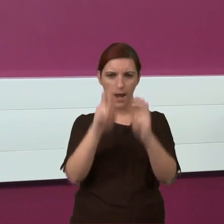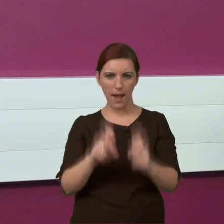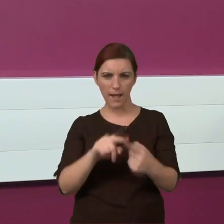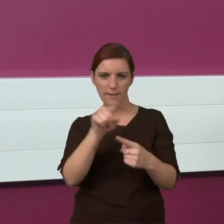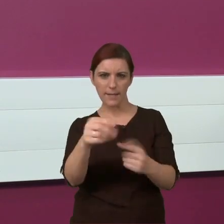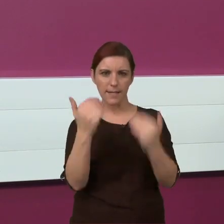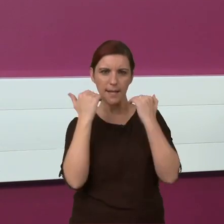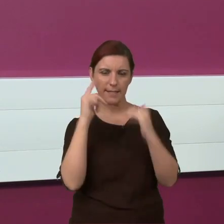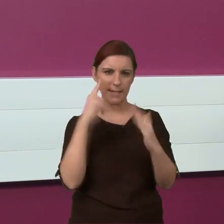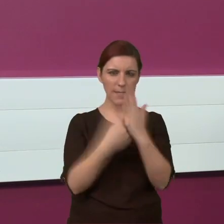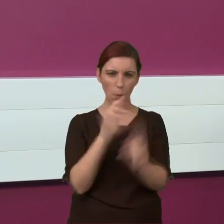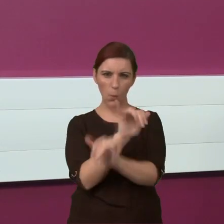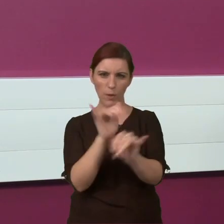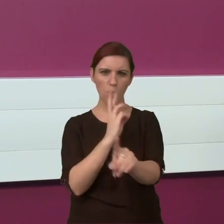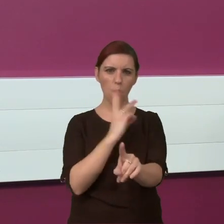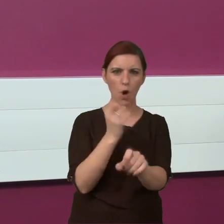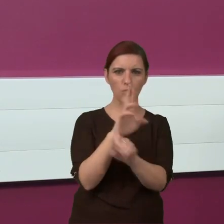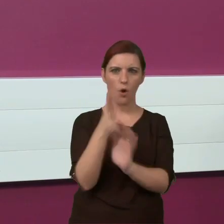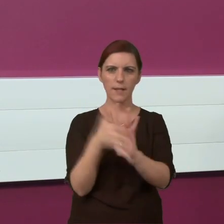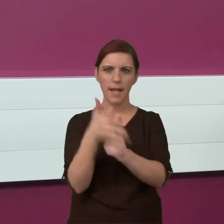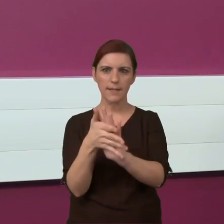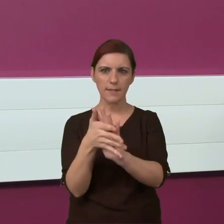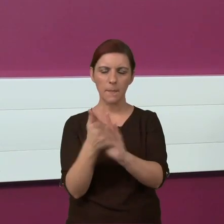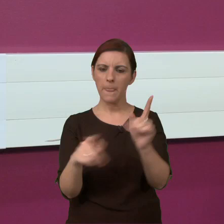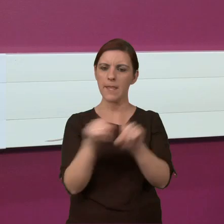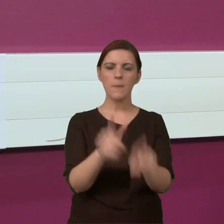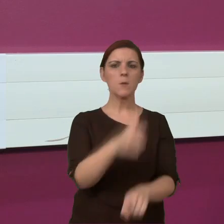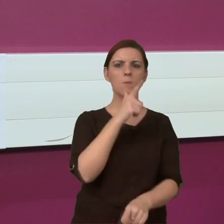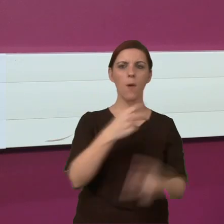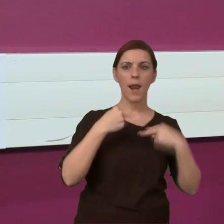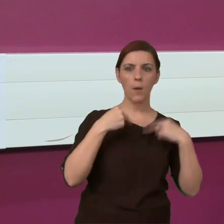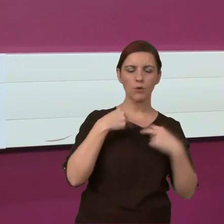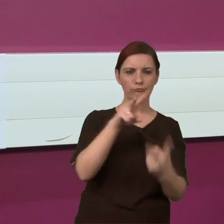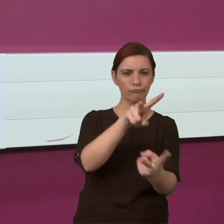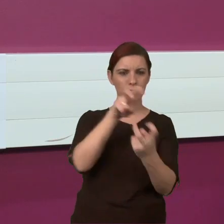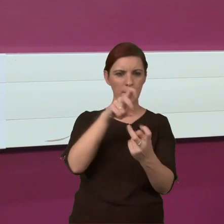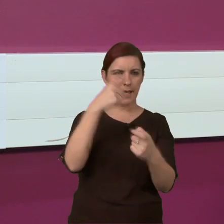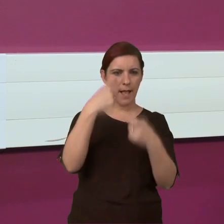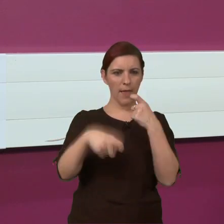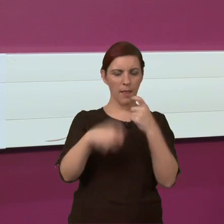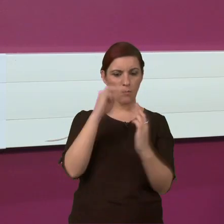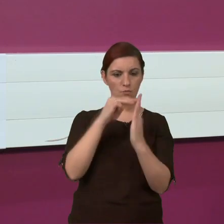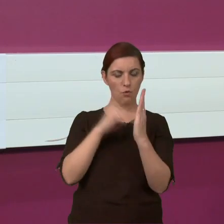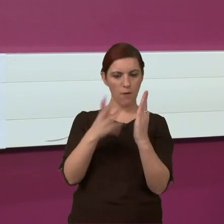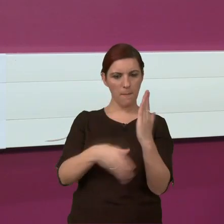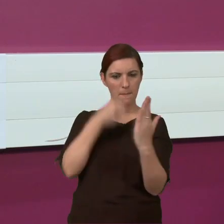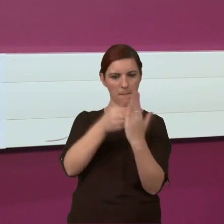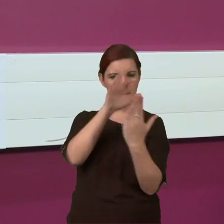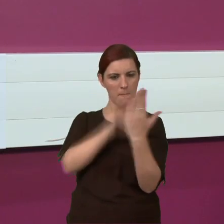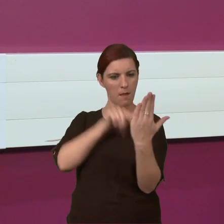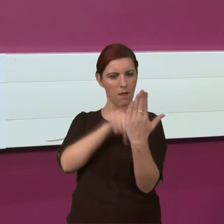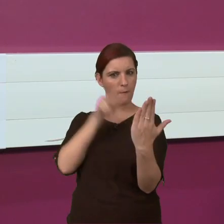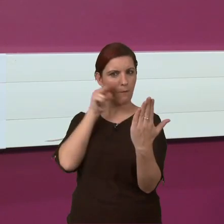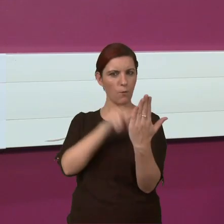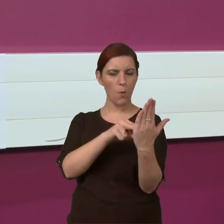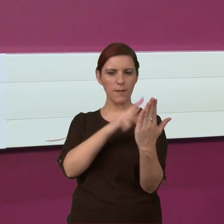application, which analyzes the data and determines what words were signed. On the other side, spoken sentences are recognized and sent as